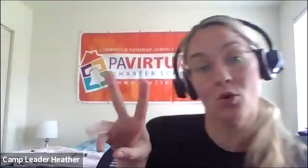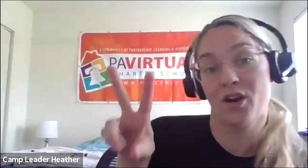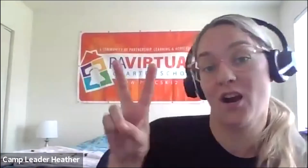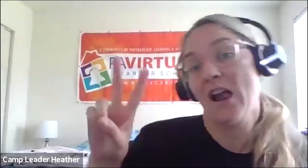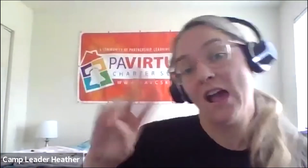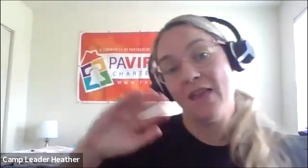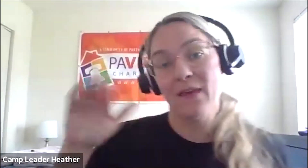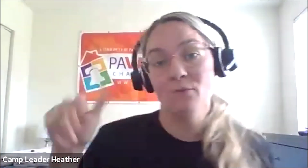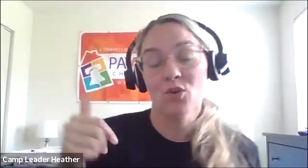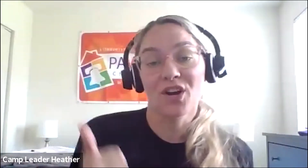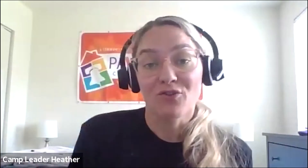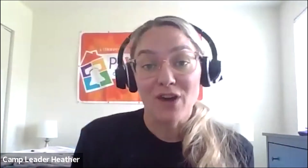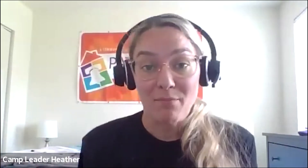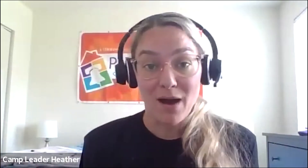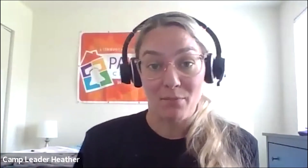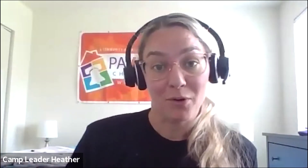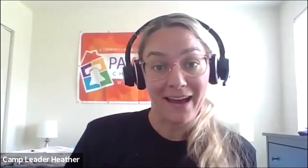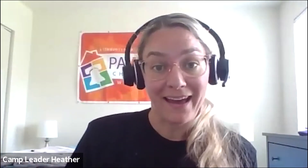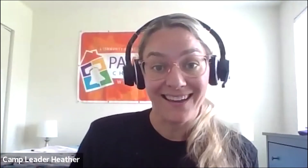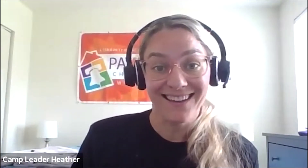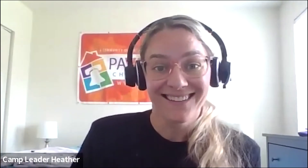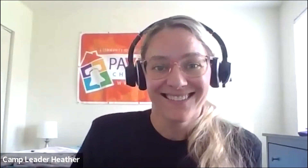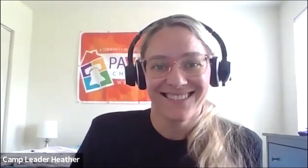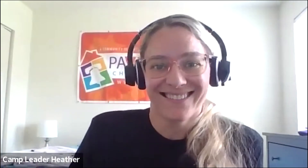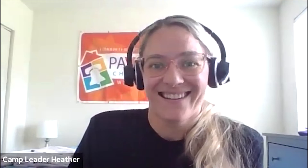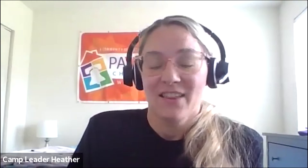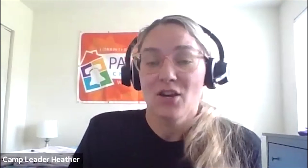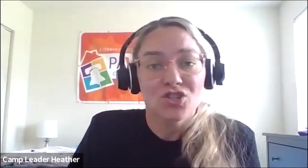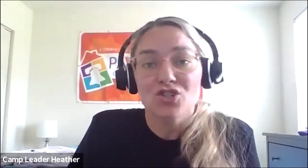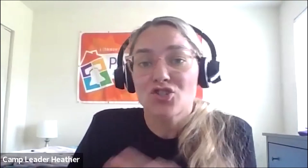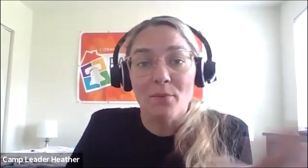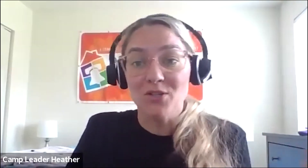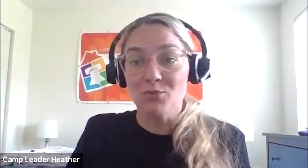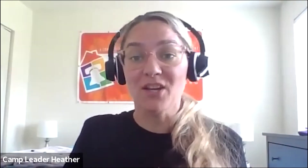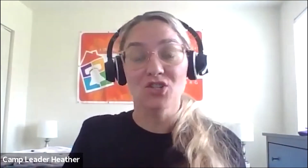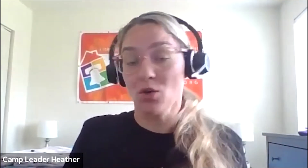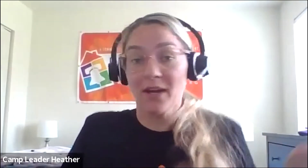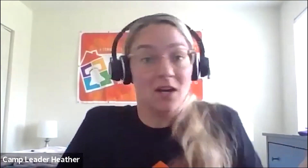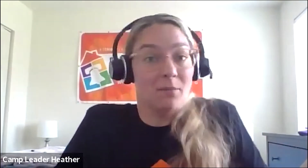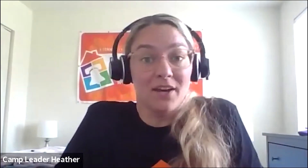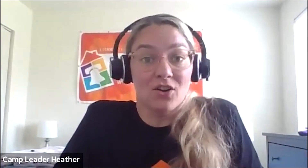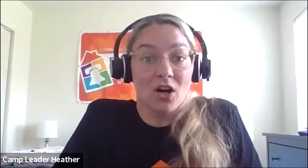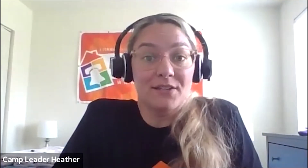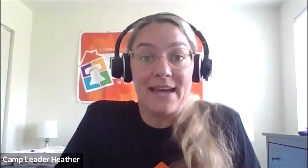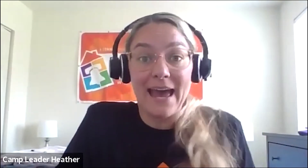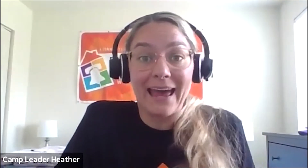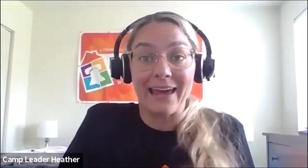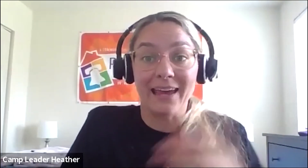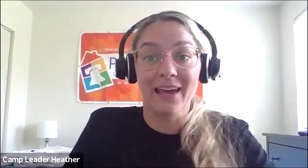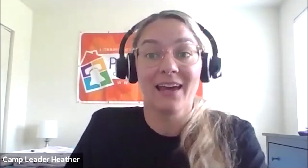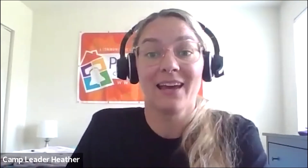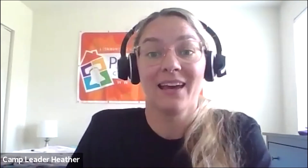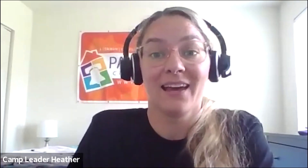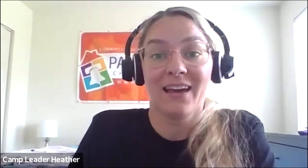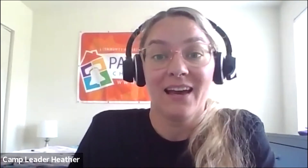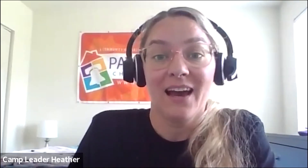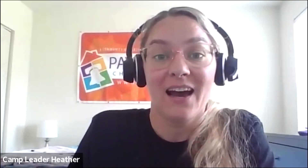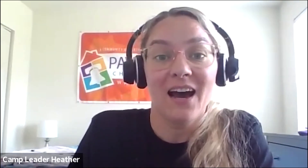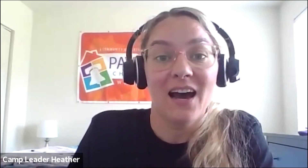more and then we're going to wrap up. Okay. There's just so much we could do. We could be here all day.